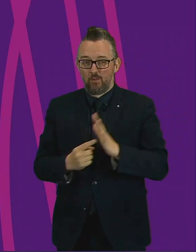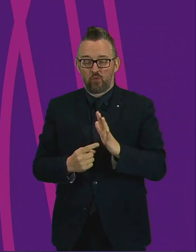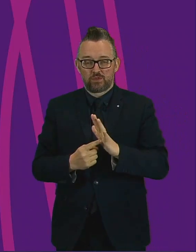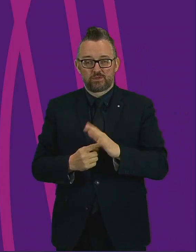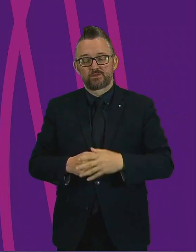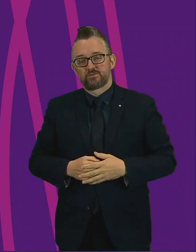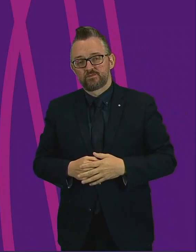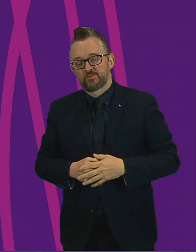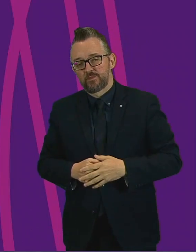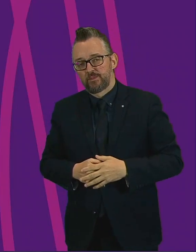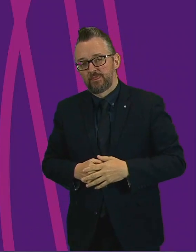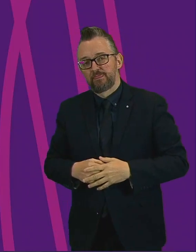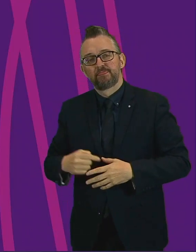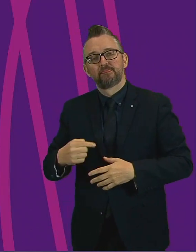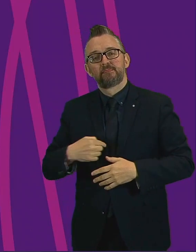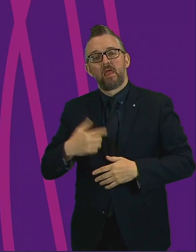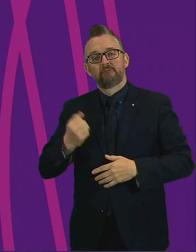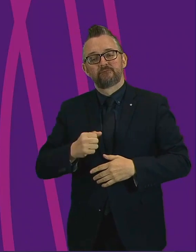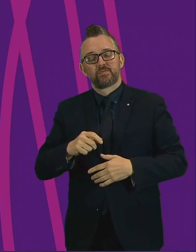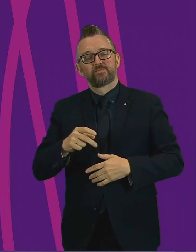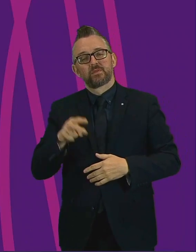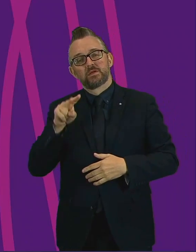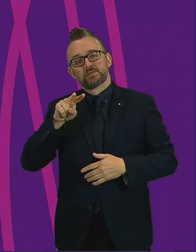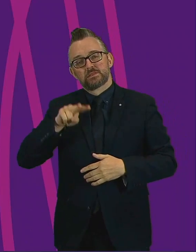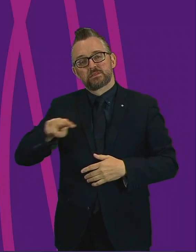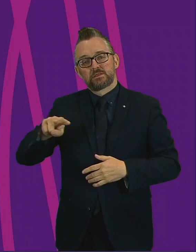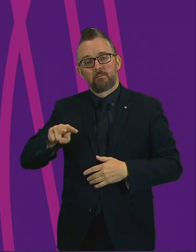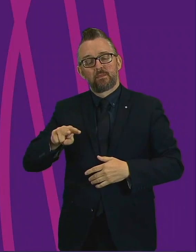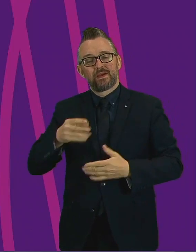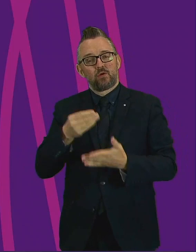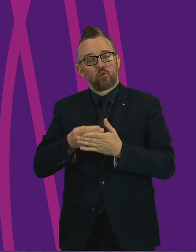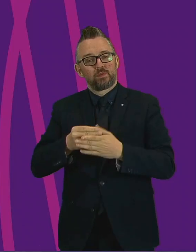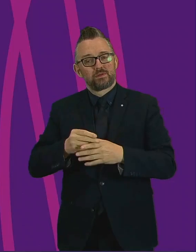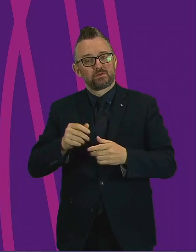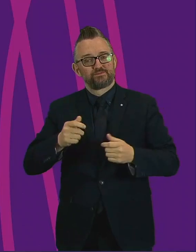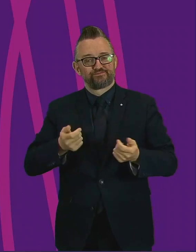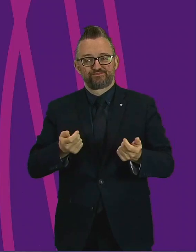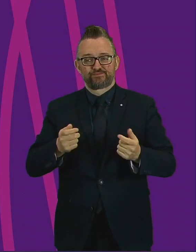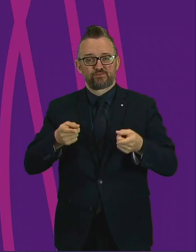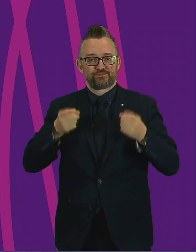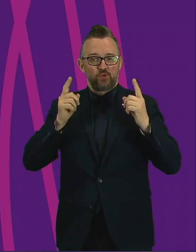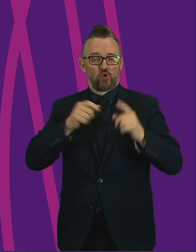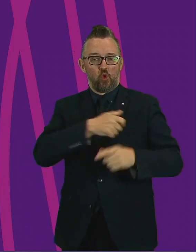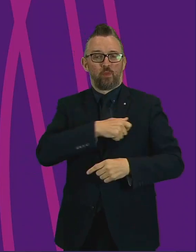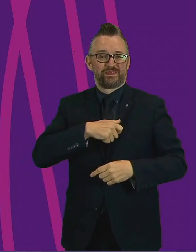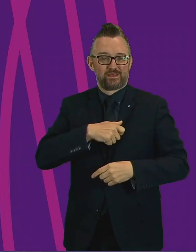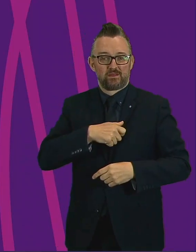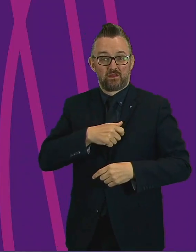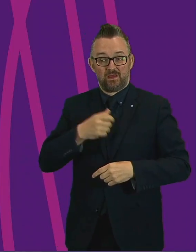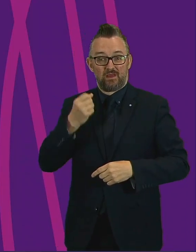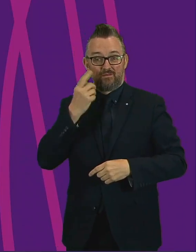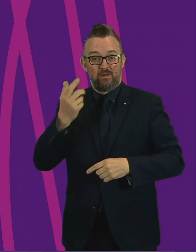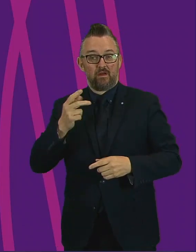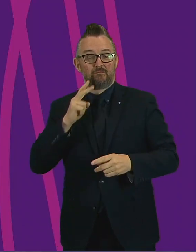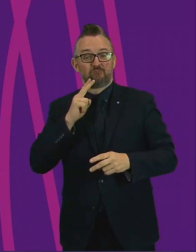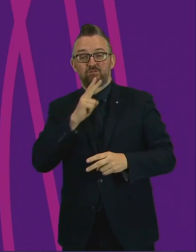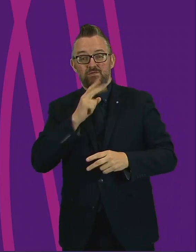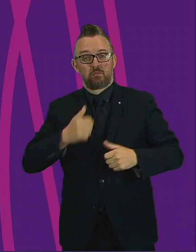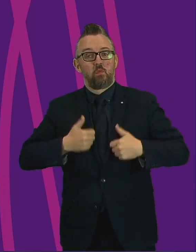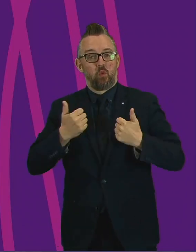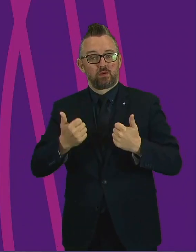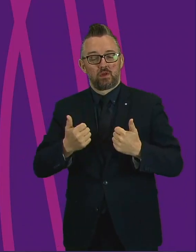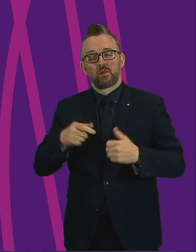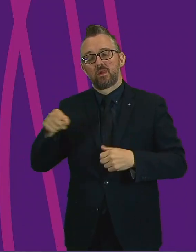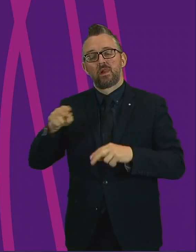chair a subcommittee, an economy subcommittee of the Cabinet every Friday morning, and last Friday morning Fergus Ewing led